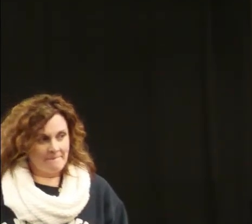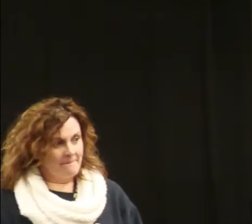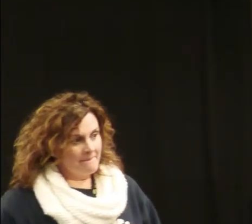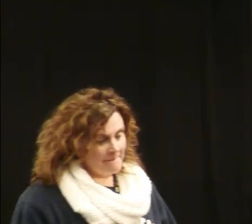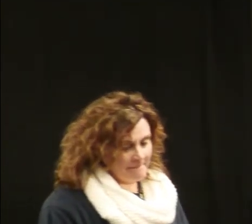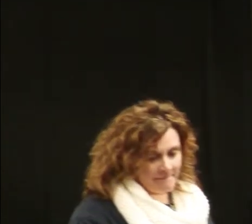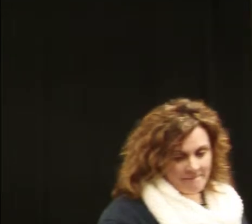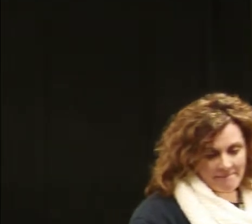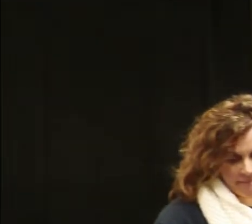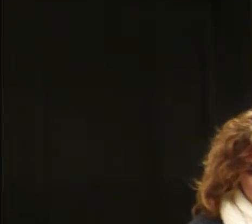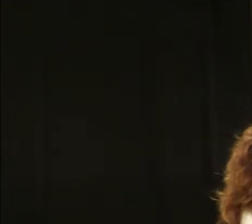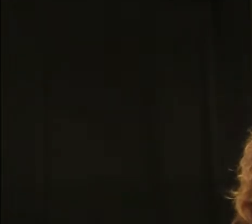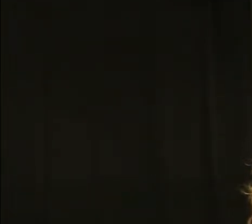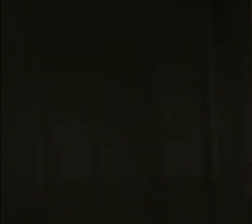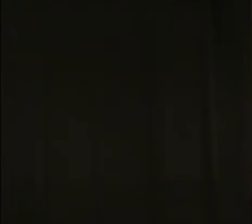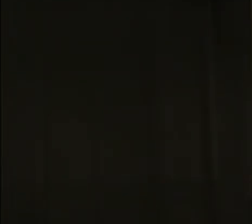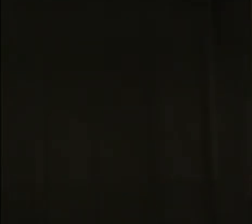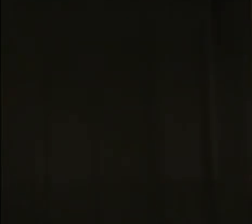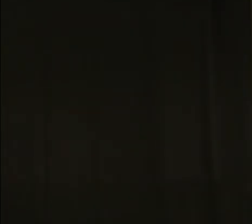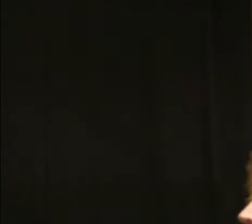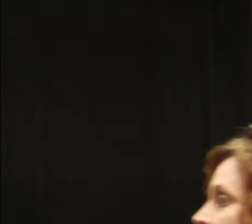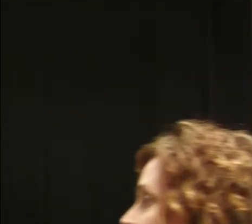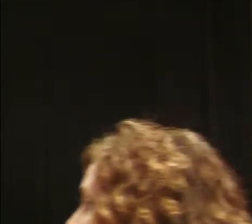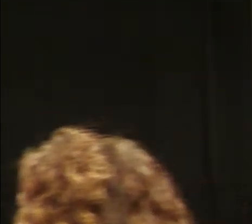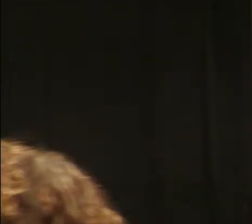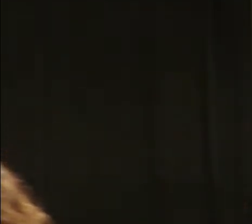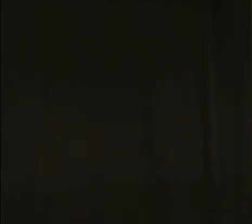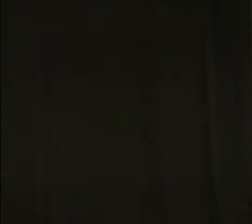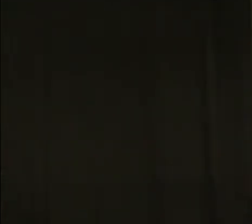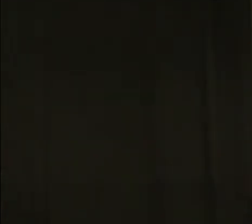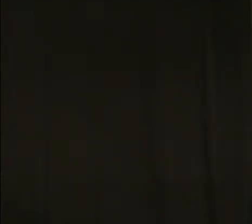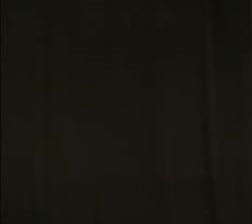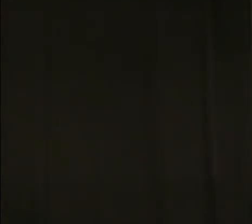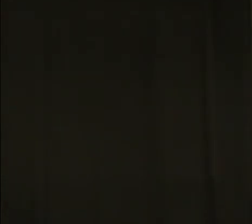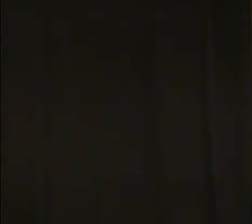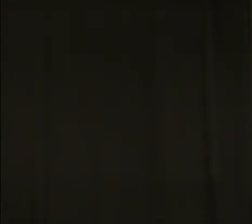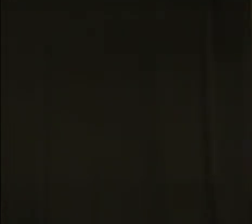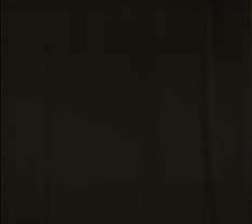to where I think it was like nothing. It was nothing.